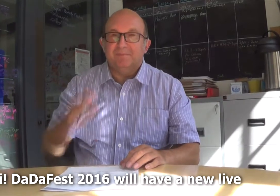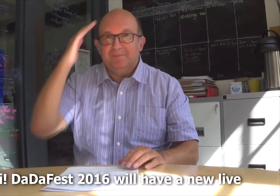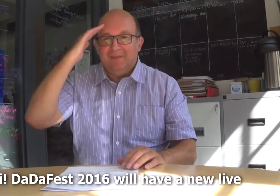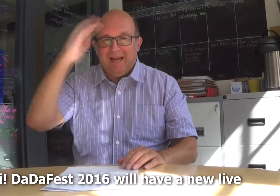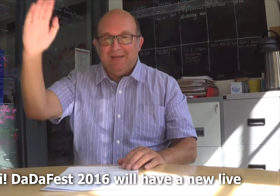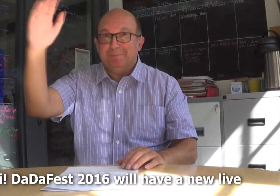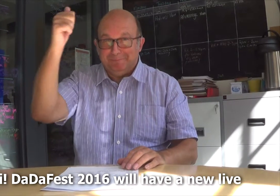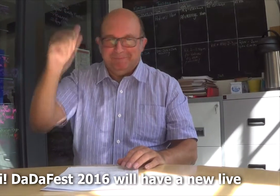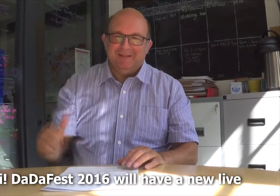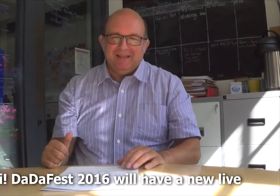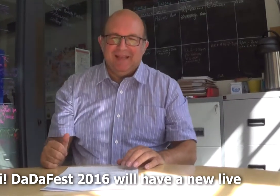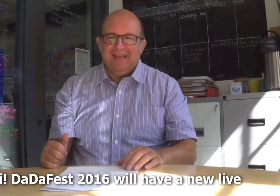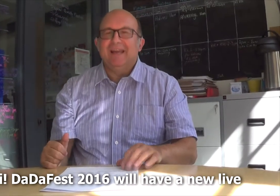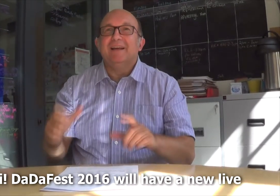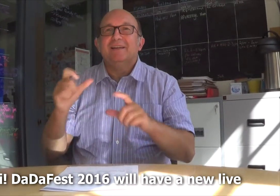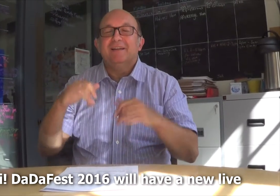Alright.